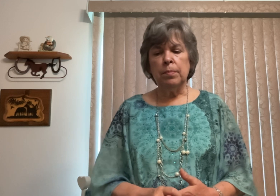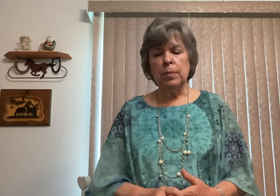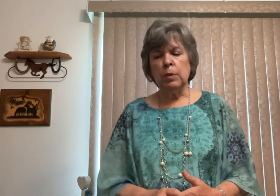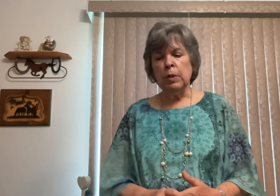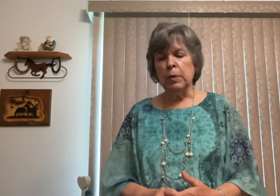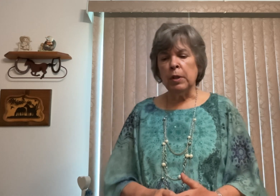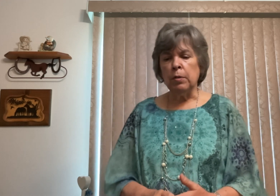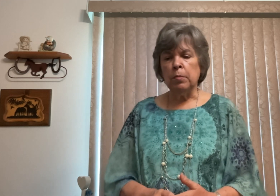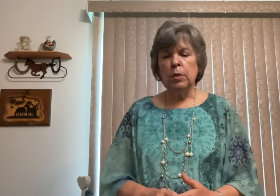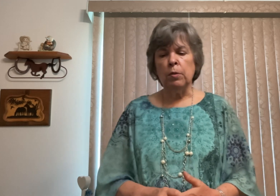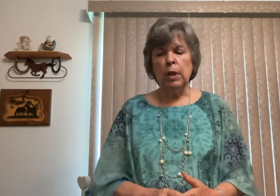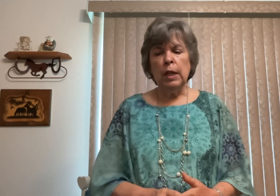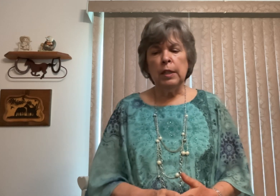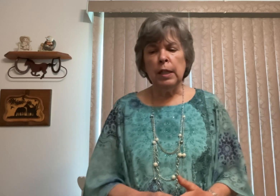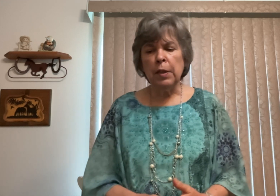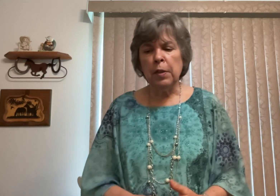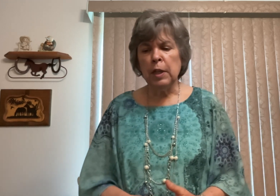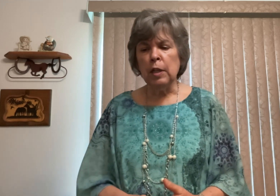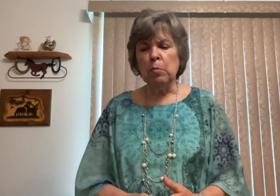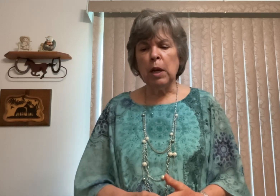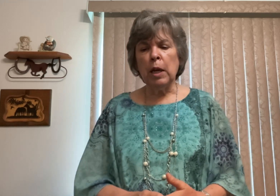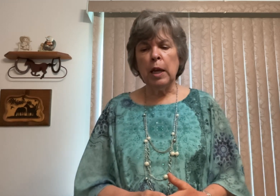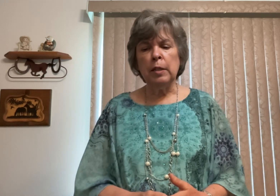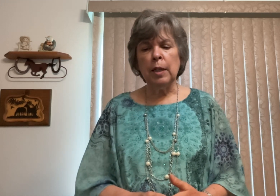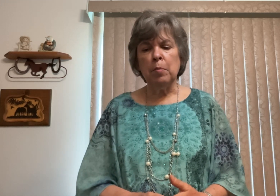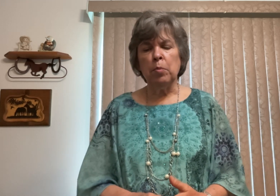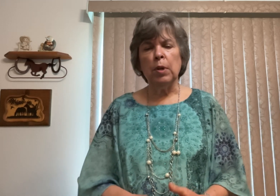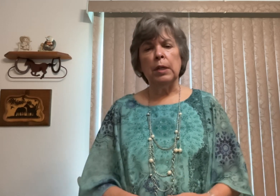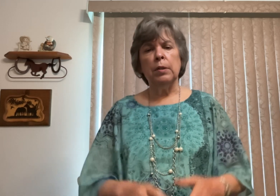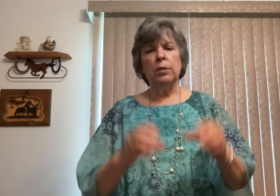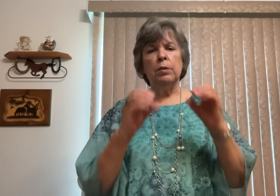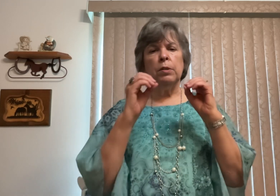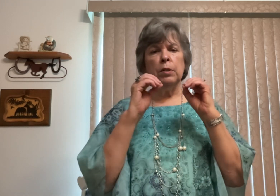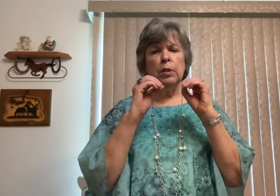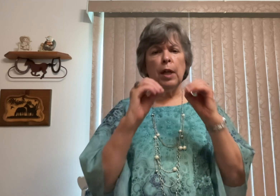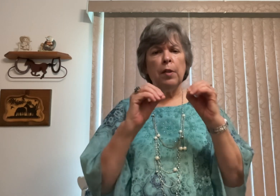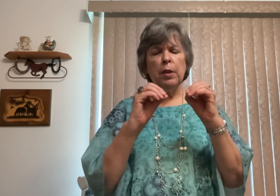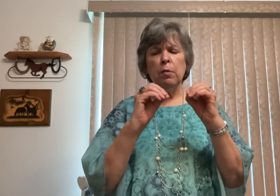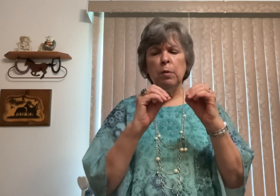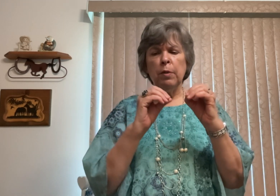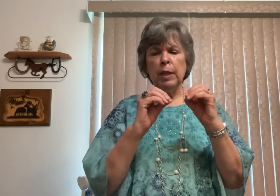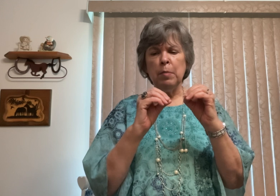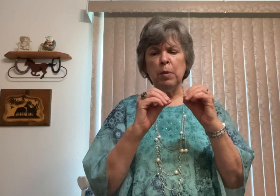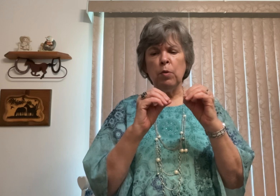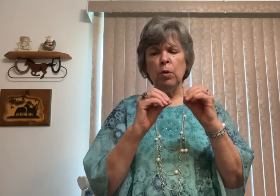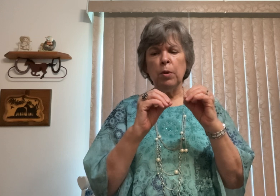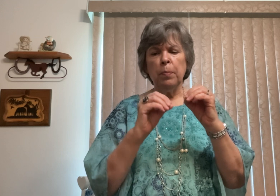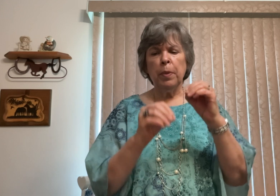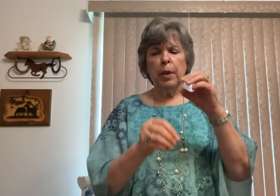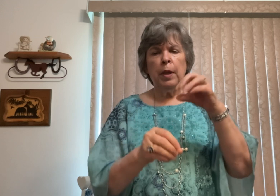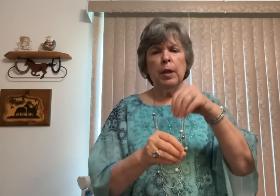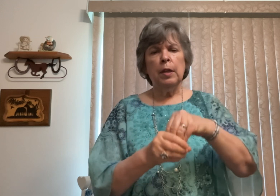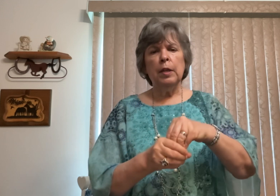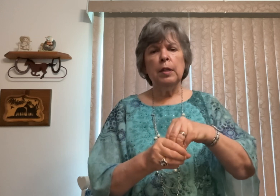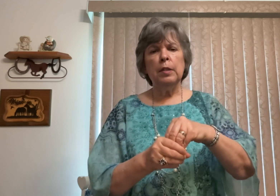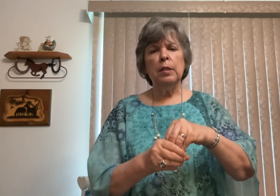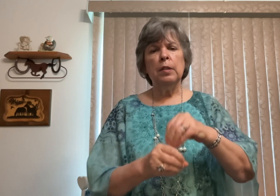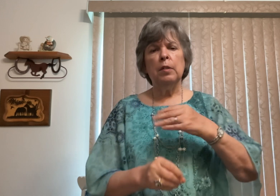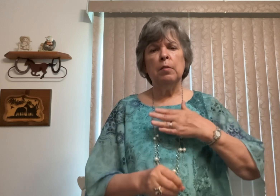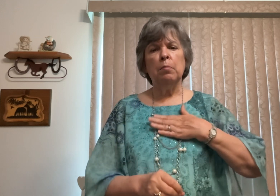so here we go. So, nothing in my hands I bring. So this is nothing. We've had that before. In